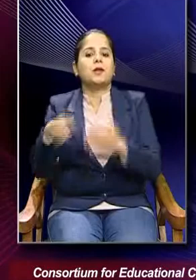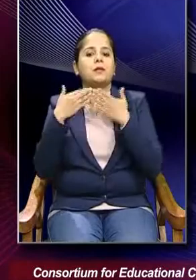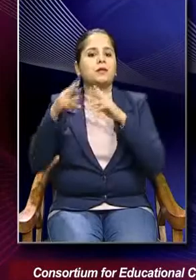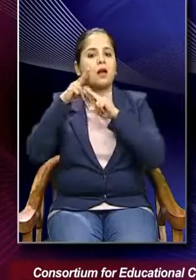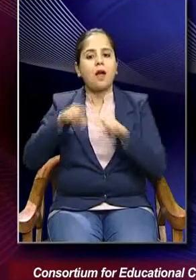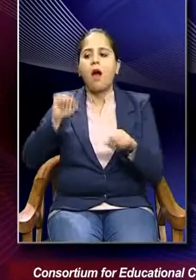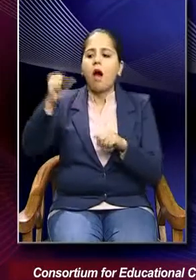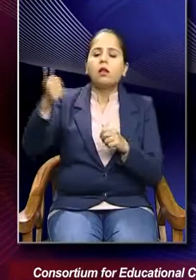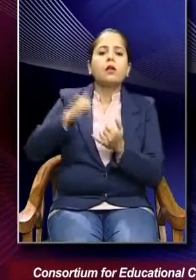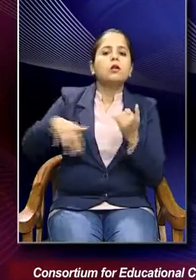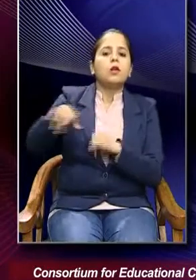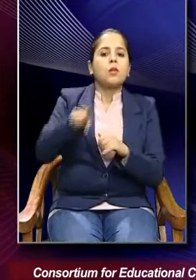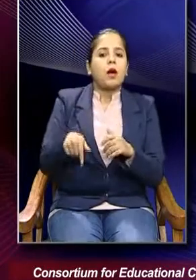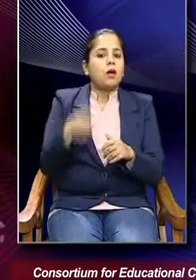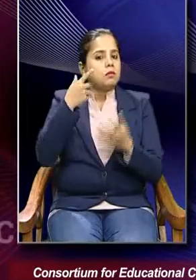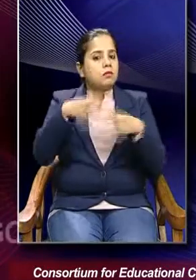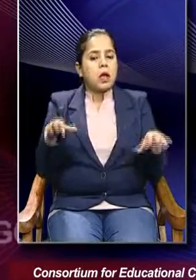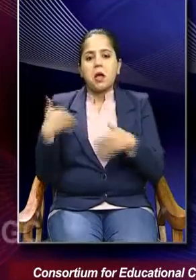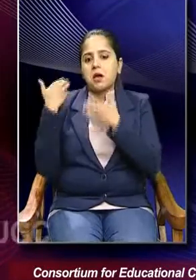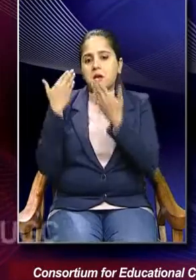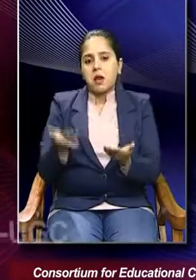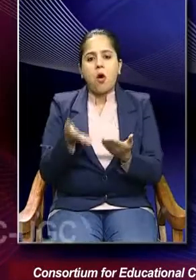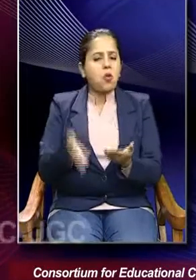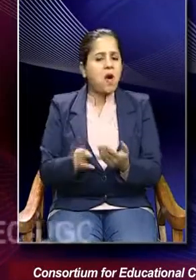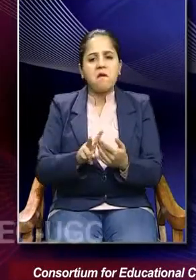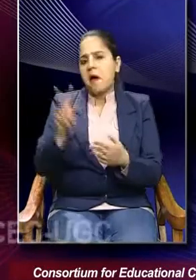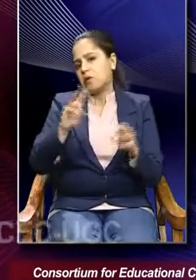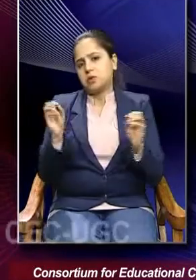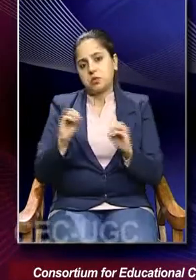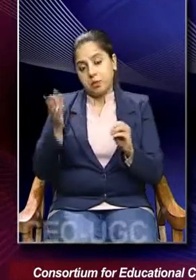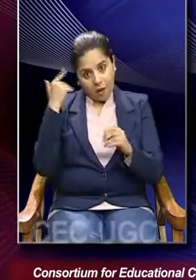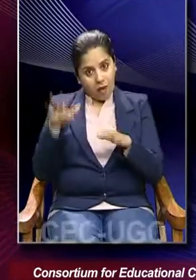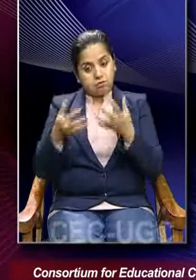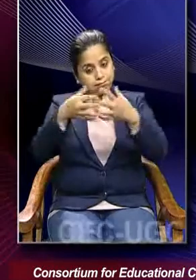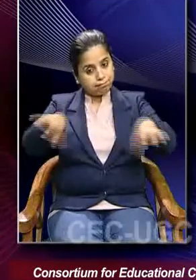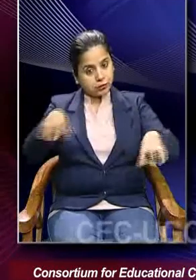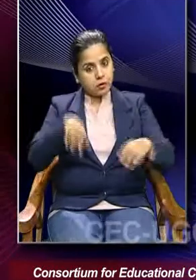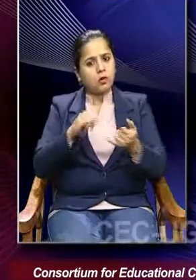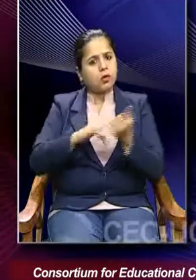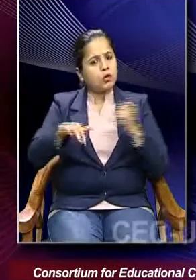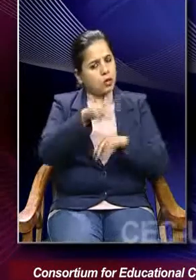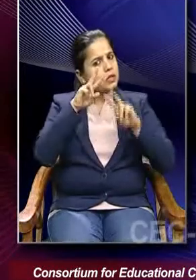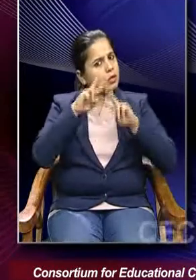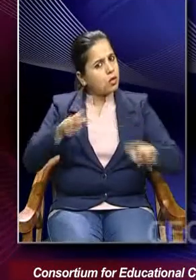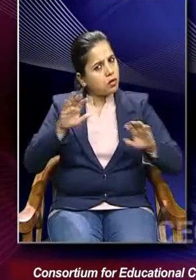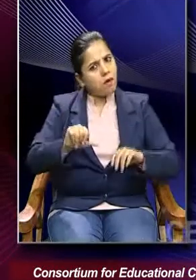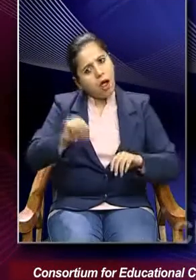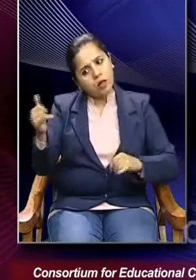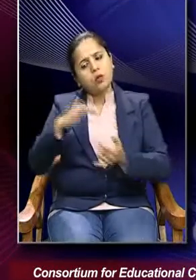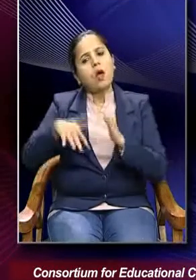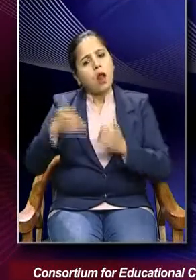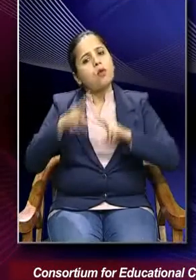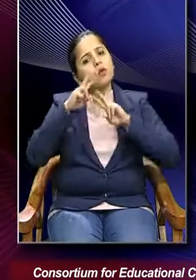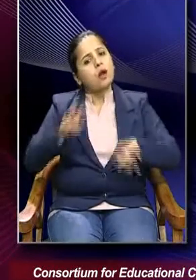this distinction is no longer valid, because even sociologists are studying the other